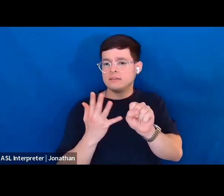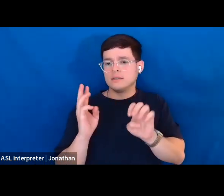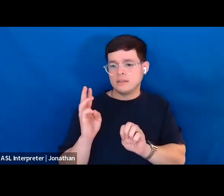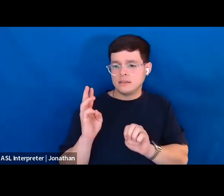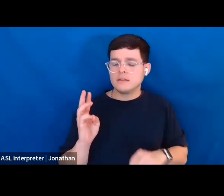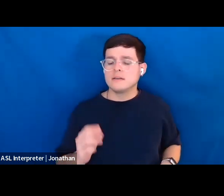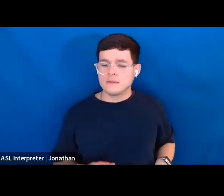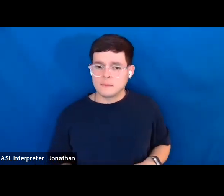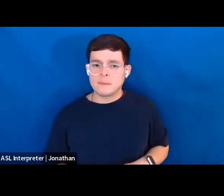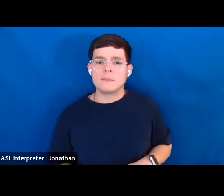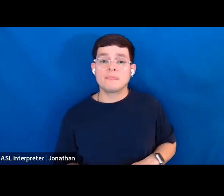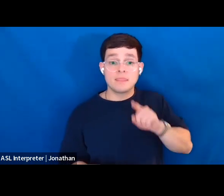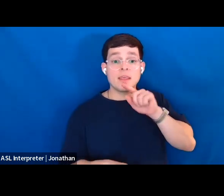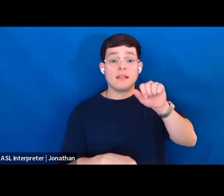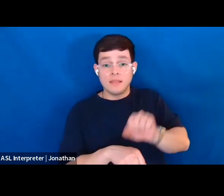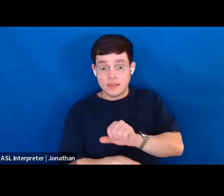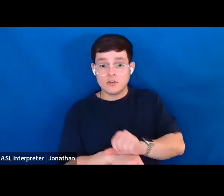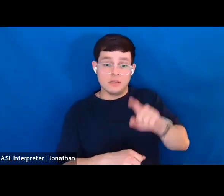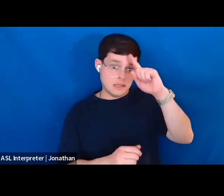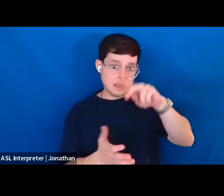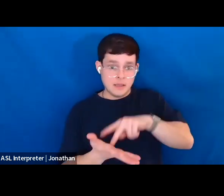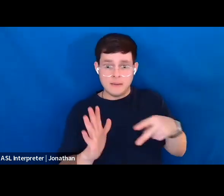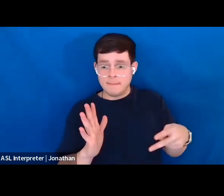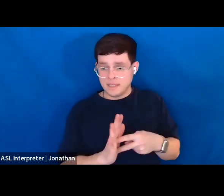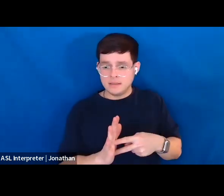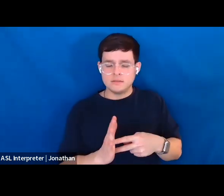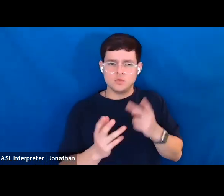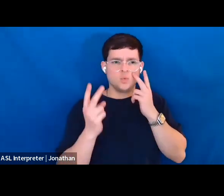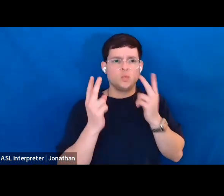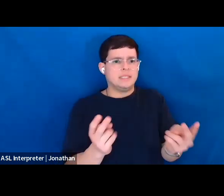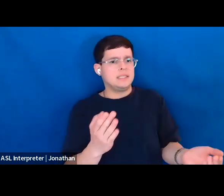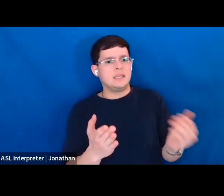Revise literally means to see again.